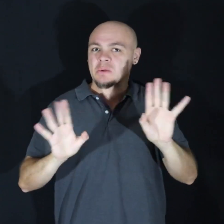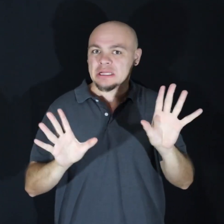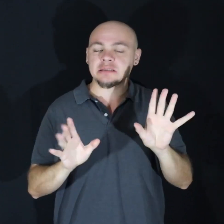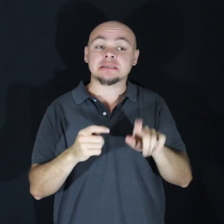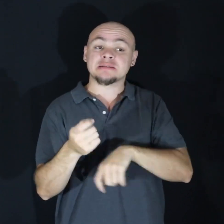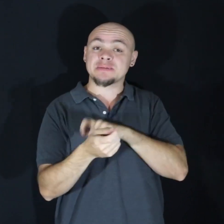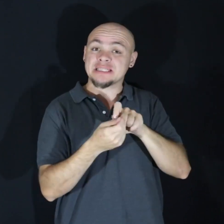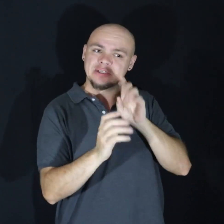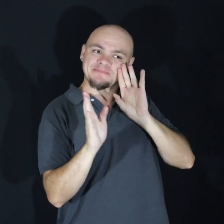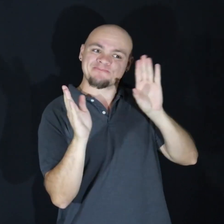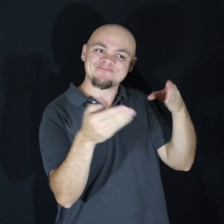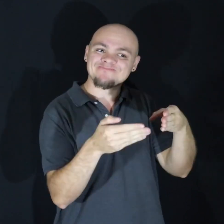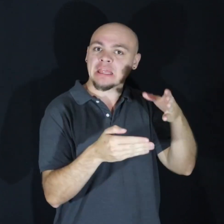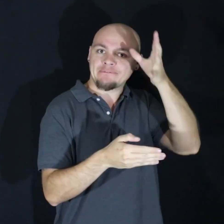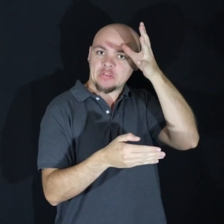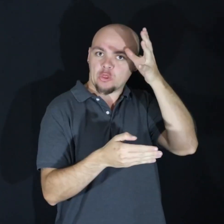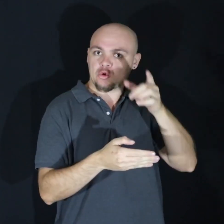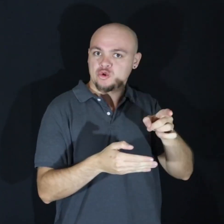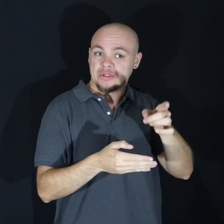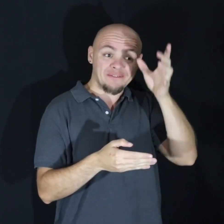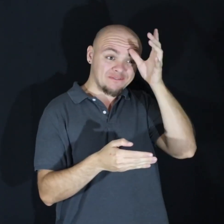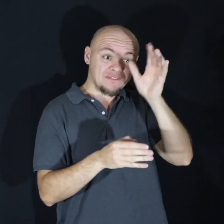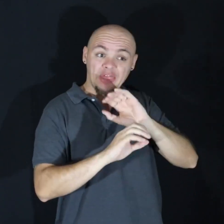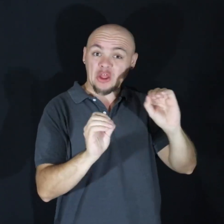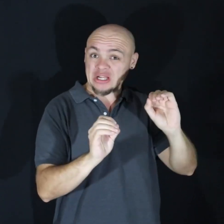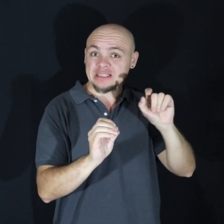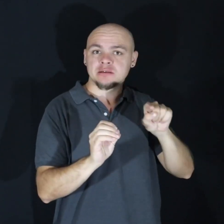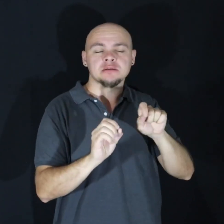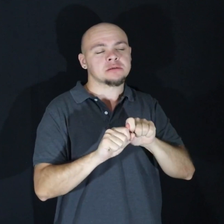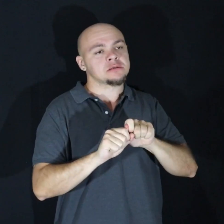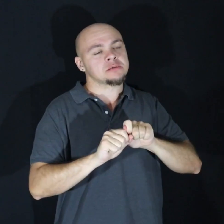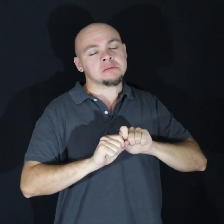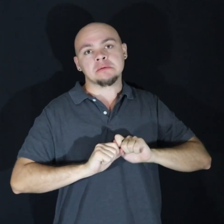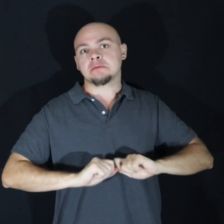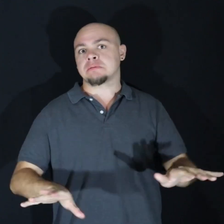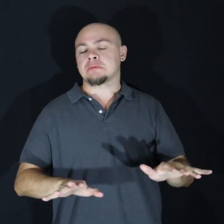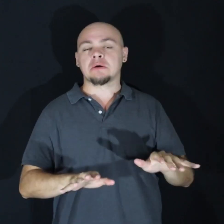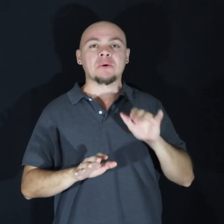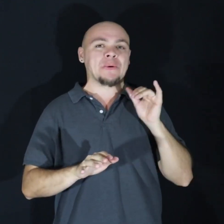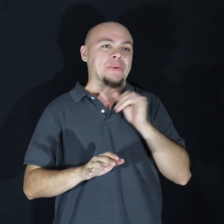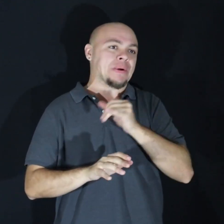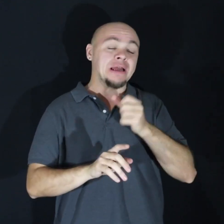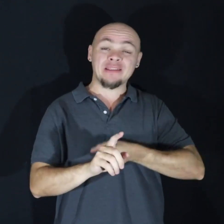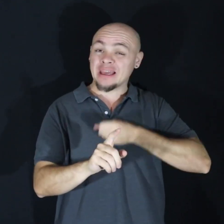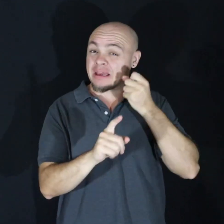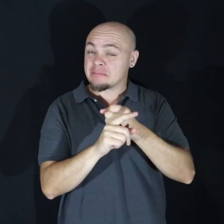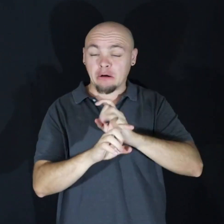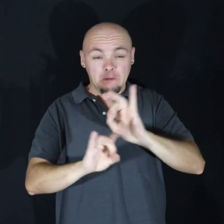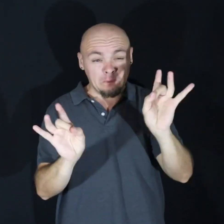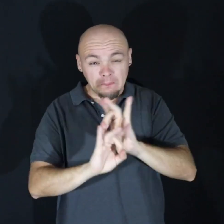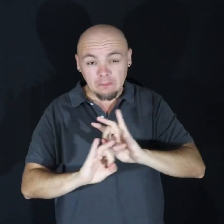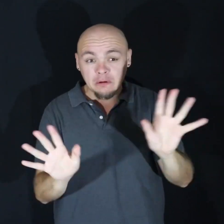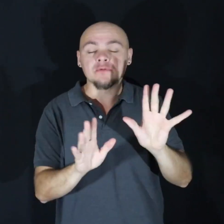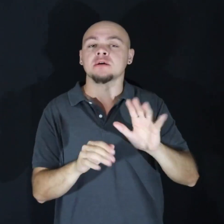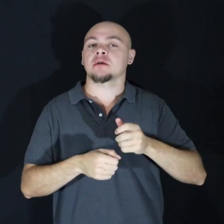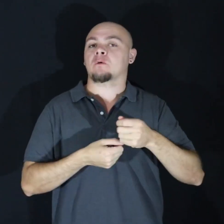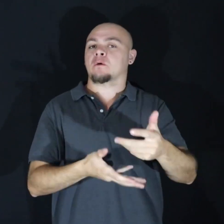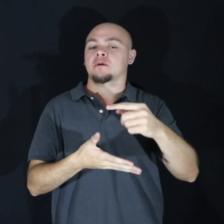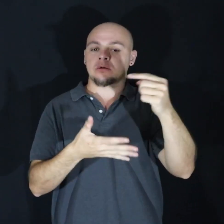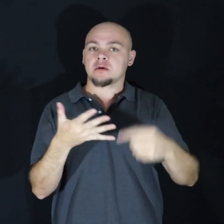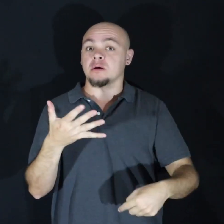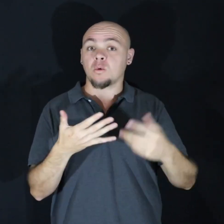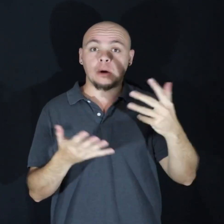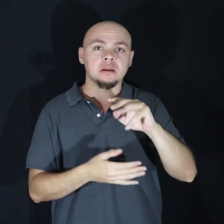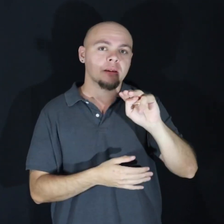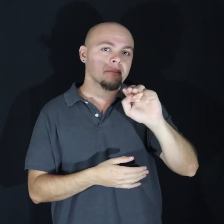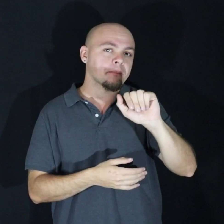to fathers. The occurrence of fatherlessness is epidemic. The effects are catastrophic, and the causes are male